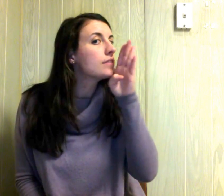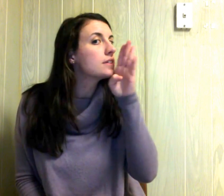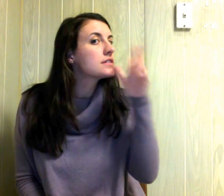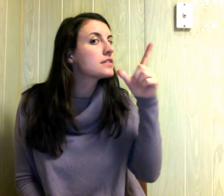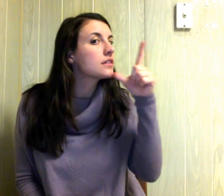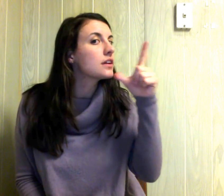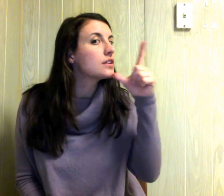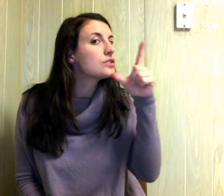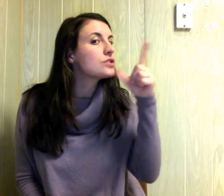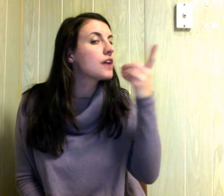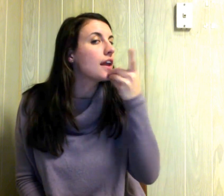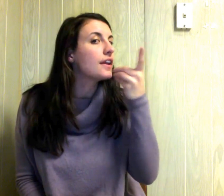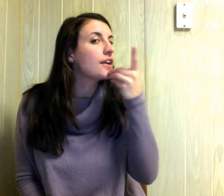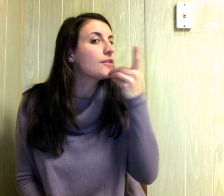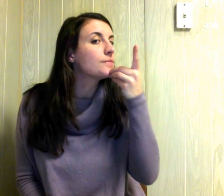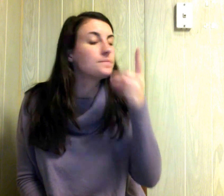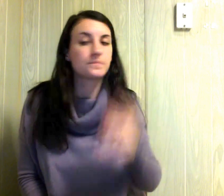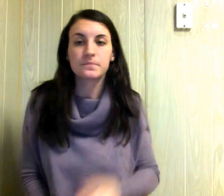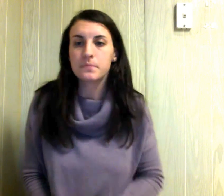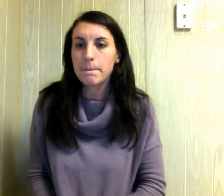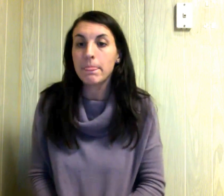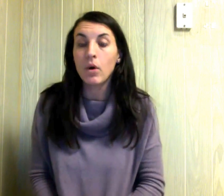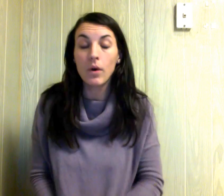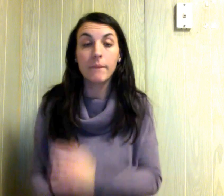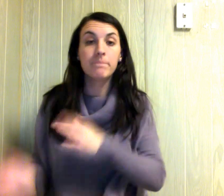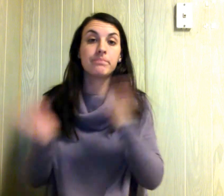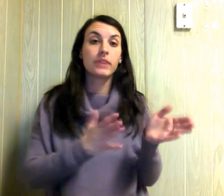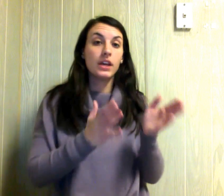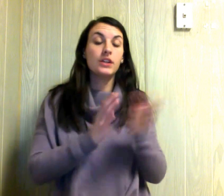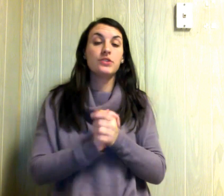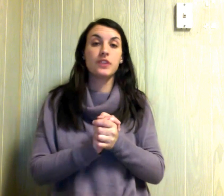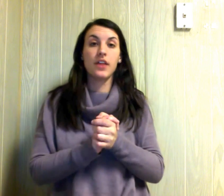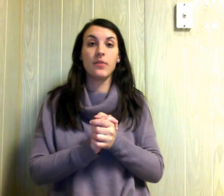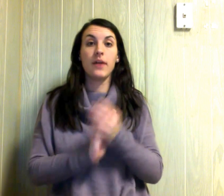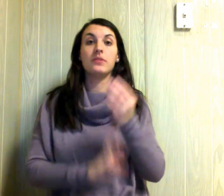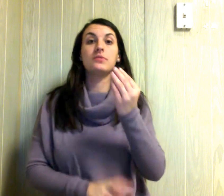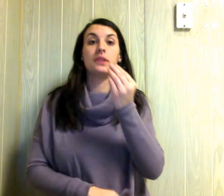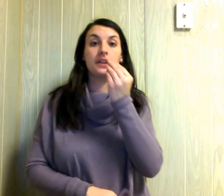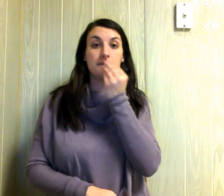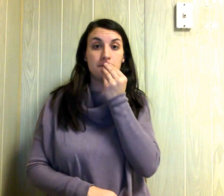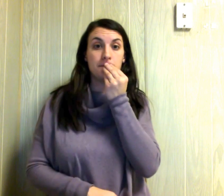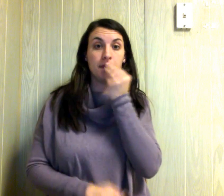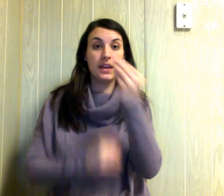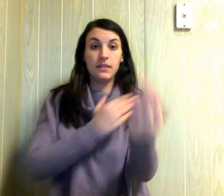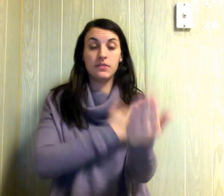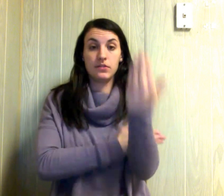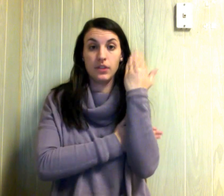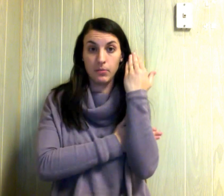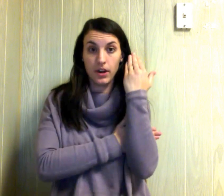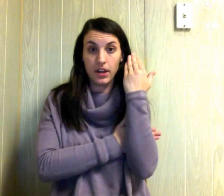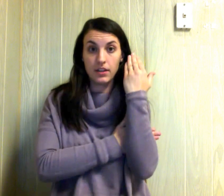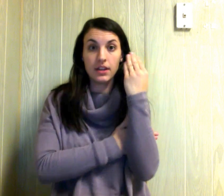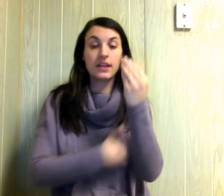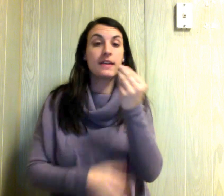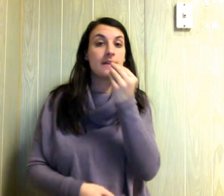Breakfast, lunch, and dinner. Or do the other way, which we eat in the morning,